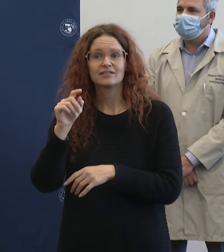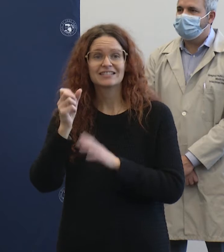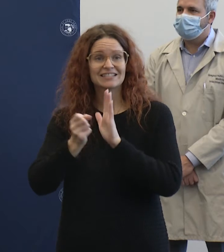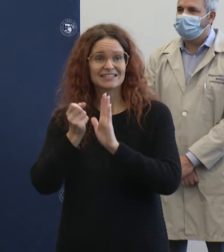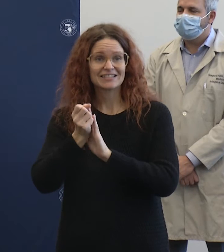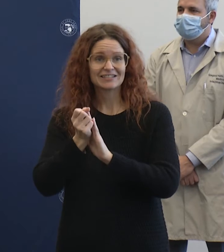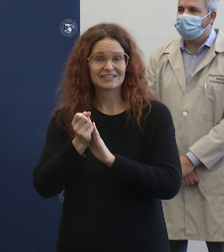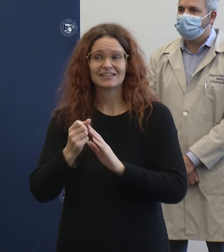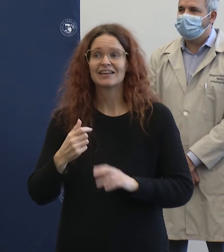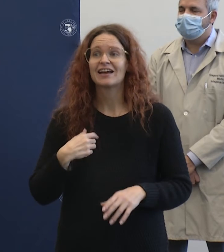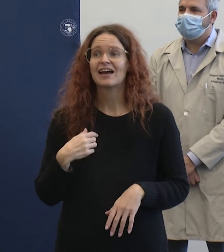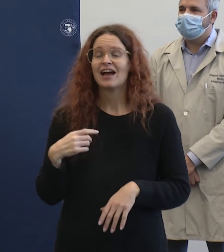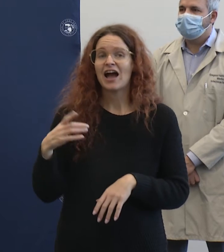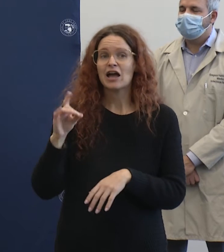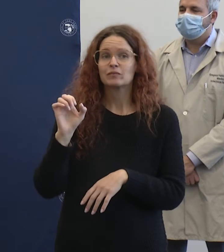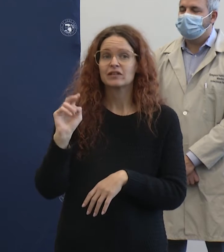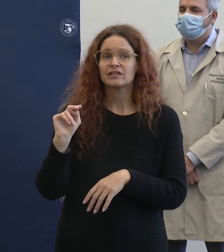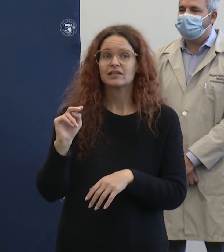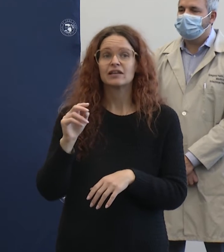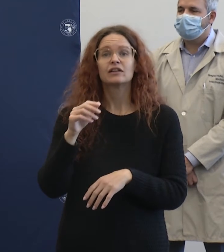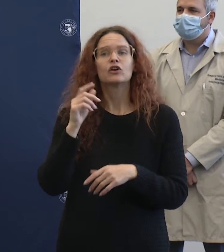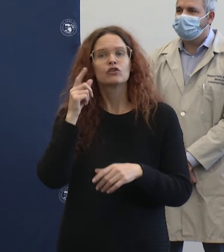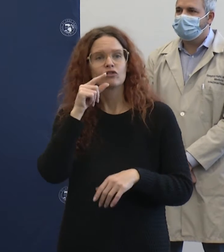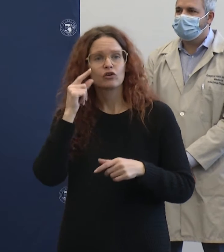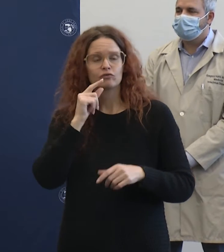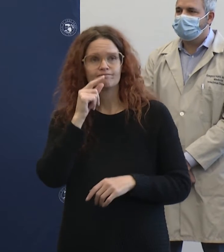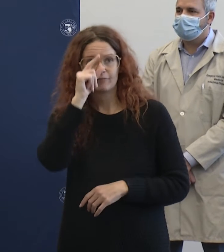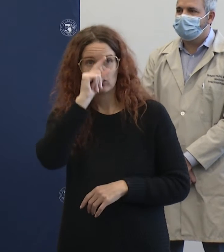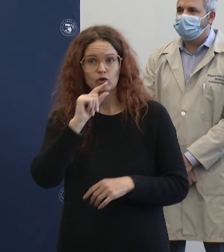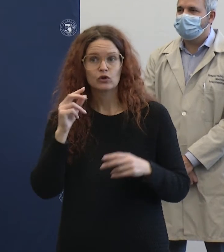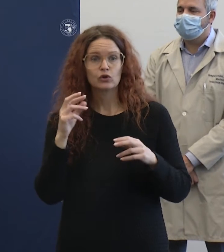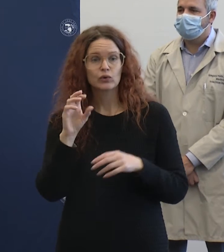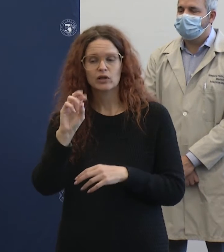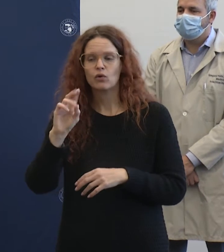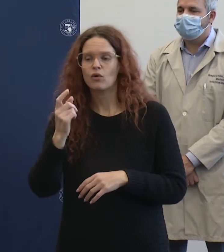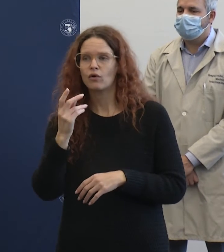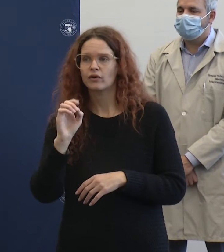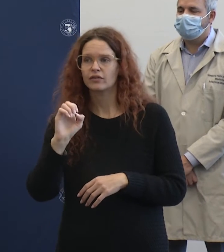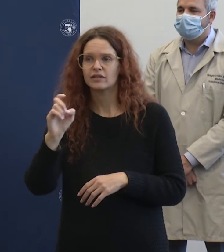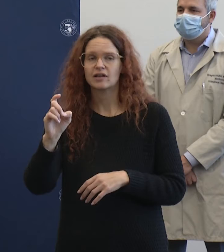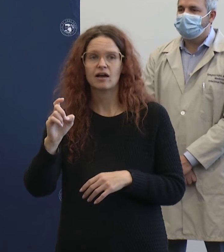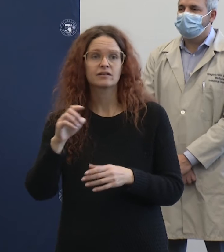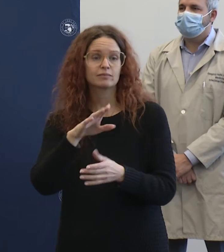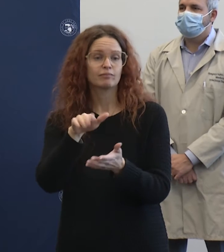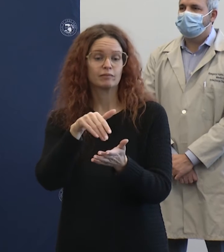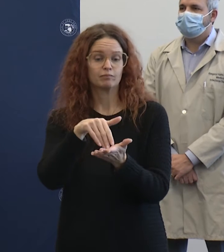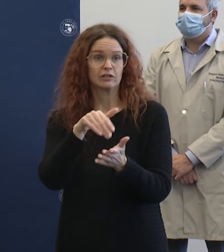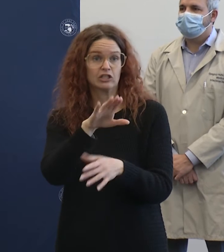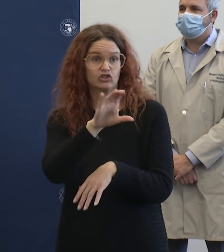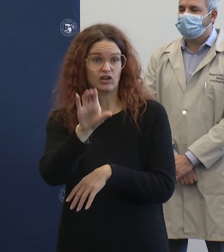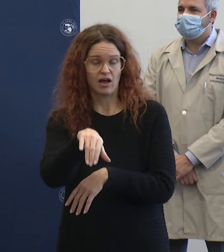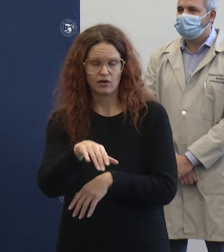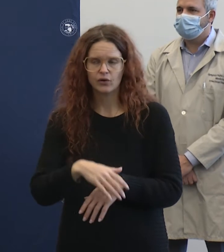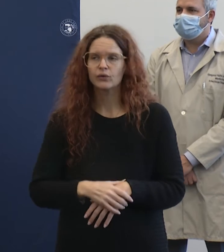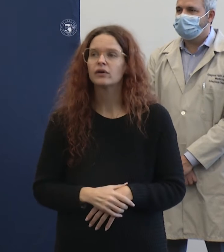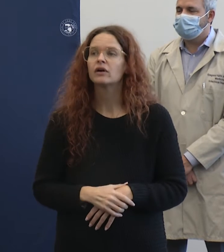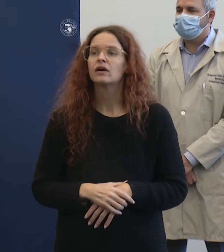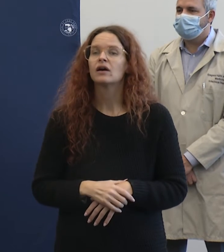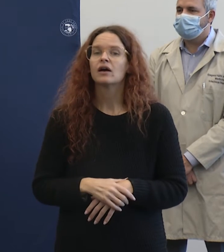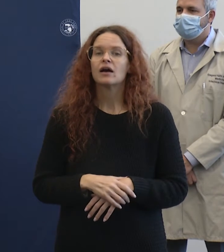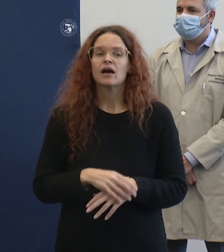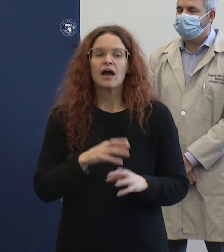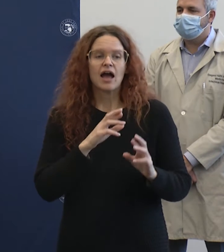Stamatios Fikas, and I am the Dean of the Annunciation Greek Orthodox Cathedral of the Metropolis of Chicago, and I'm here today representing His